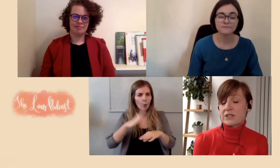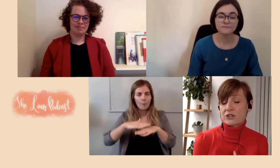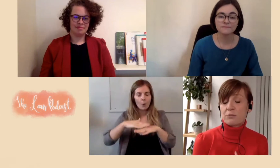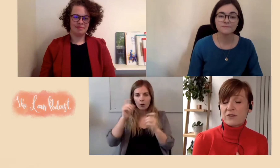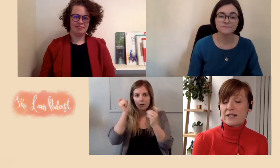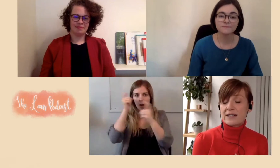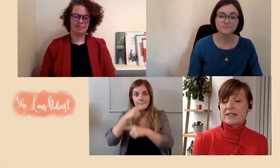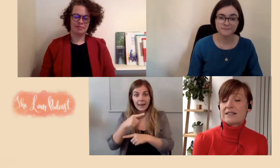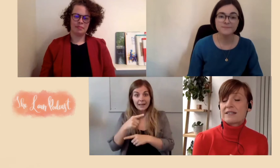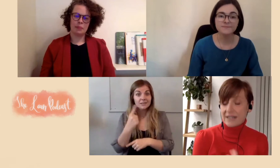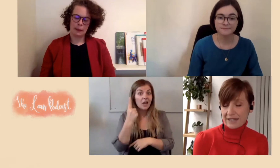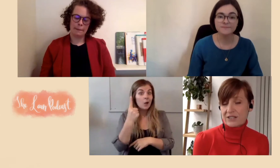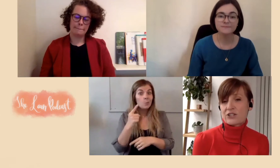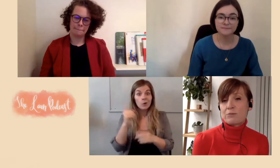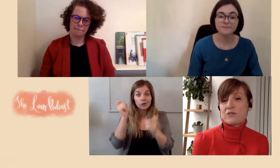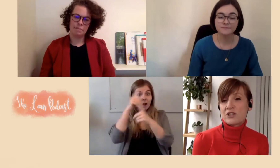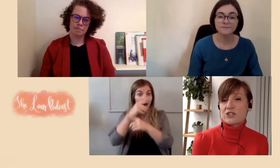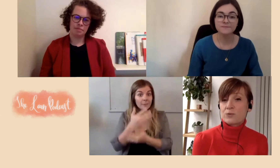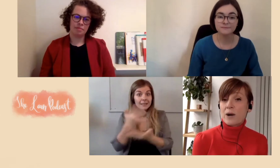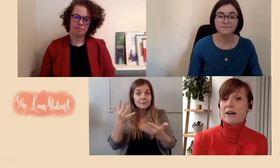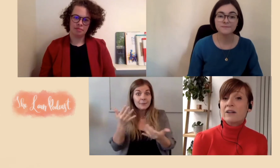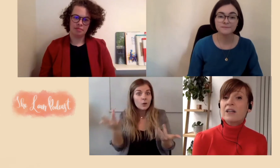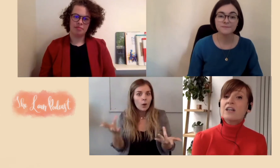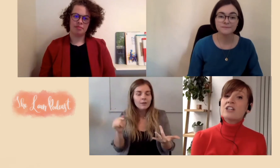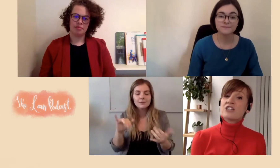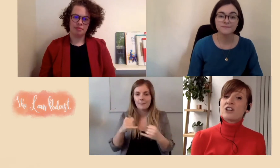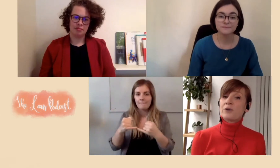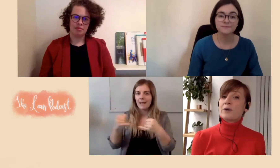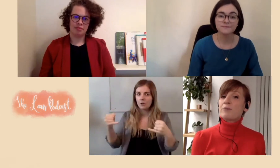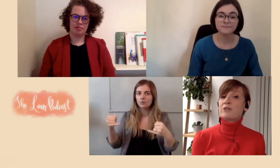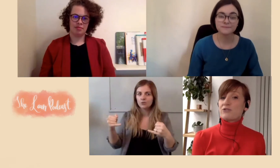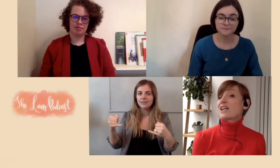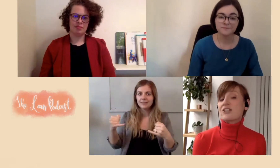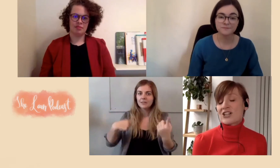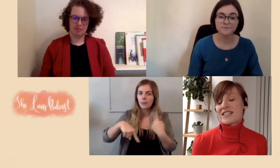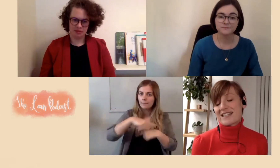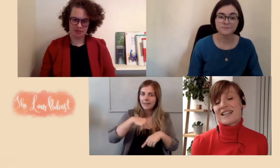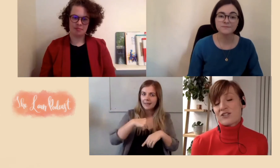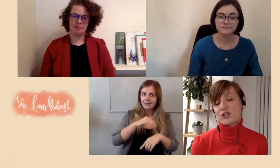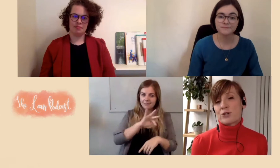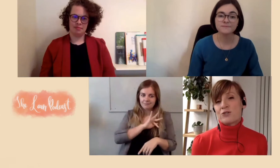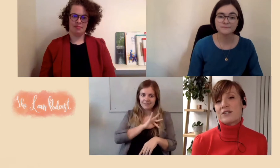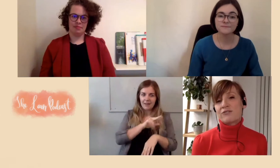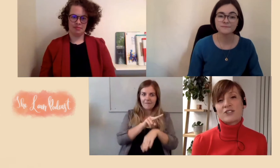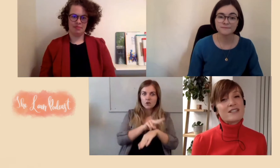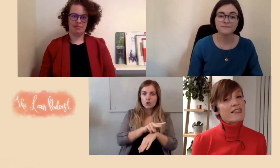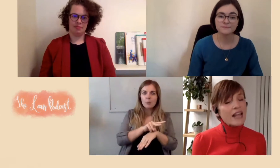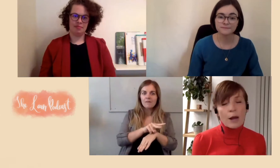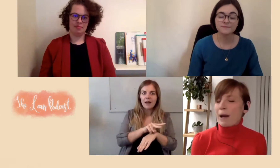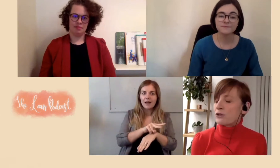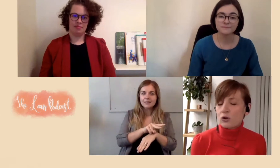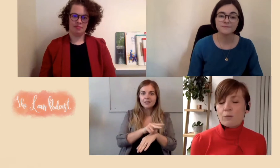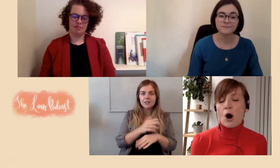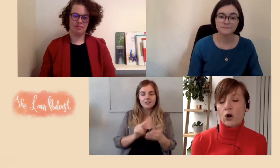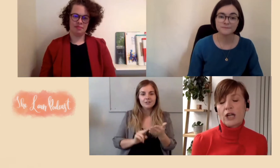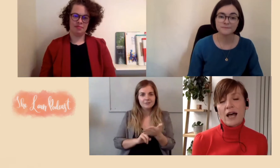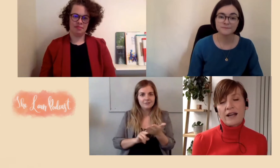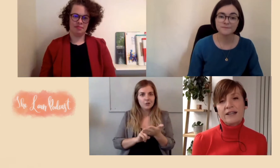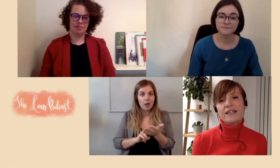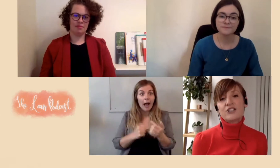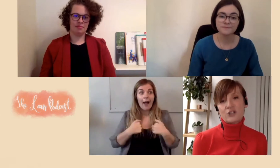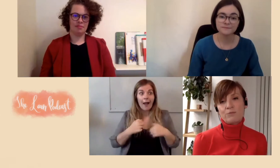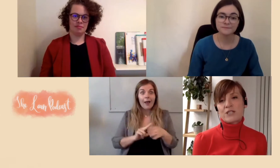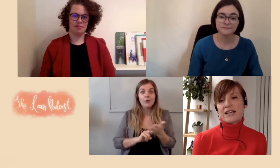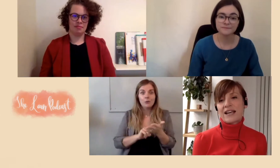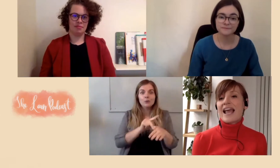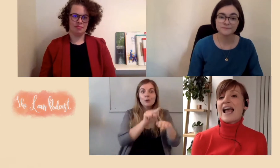and boundaries being one of the complexities that many, many supervisees bring, and myself as a supervisee takes to supervision as